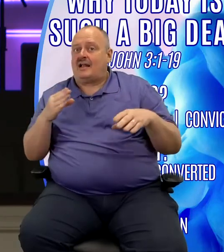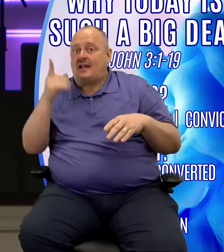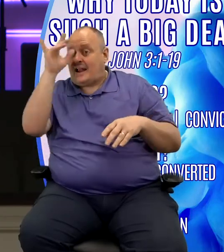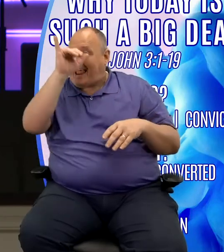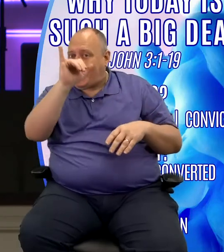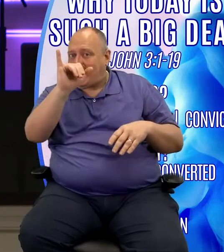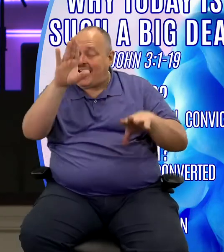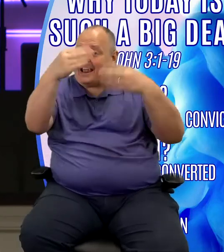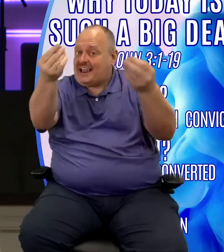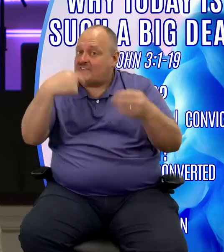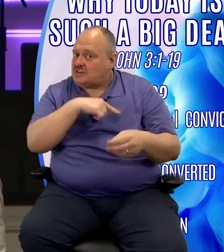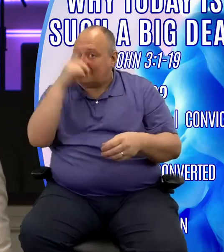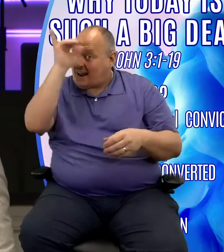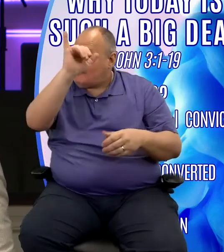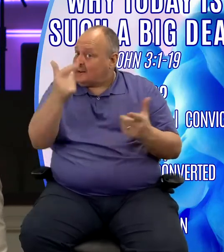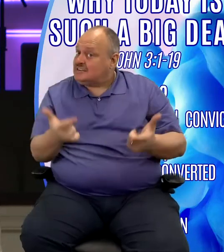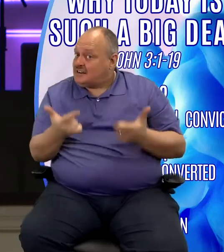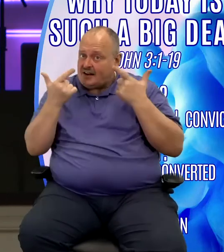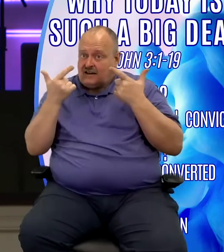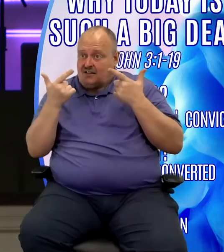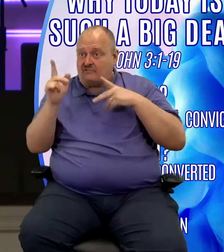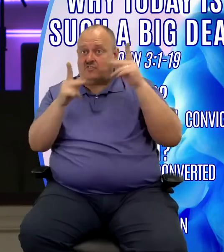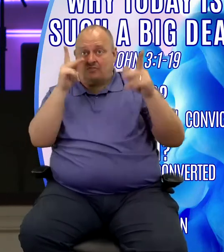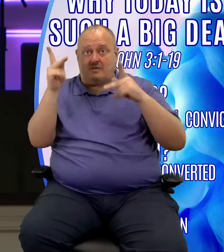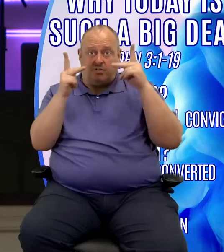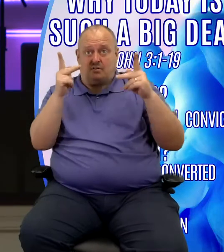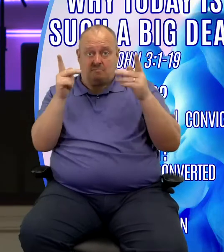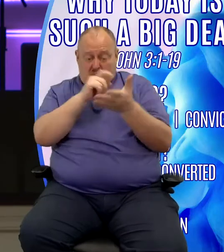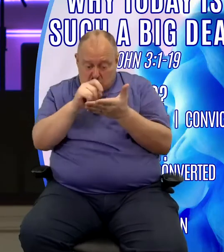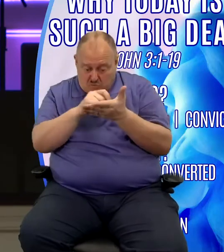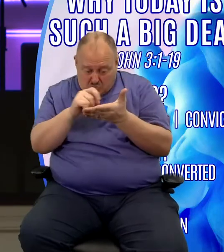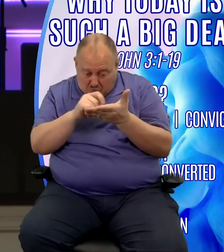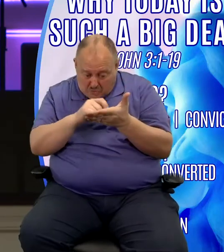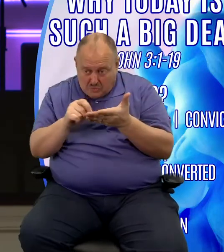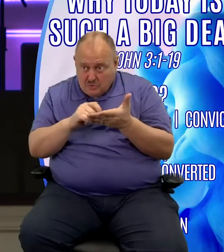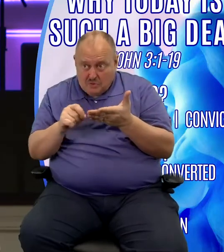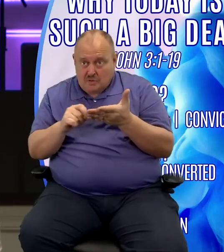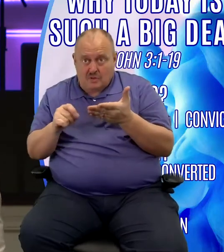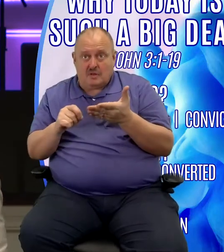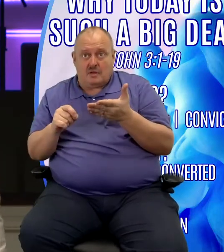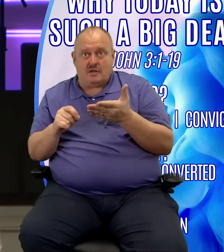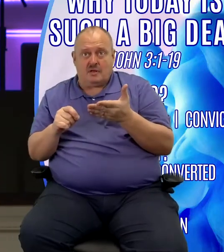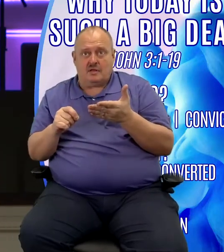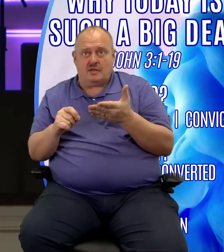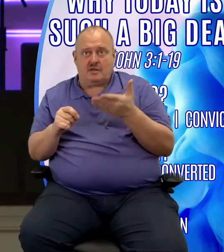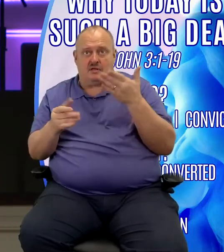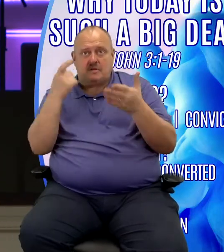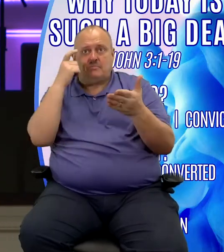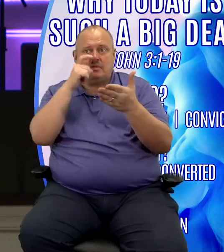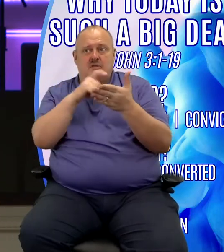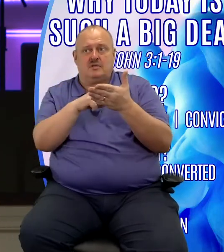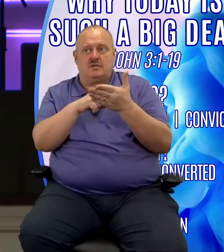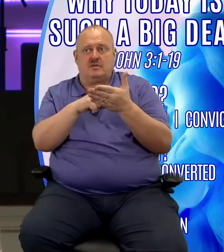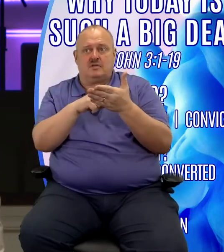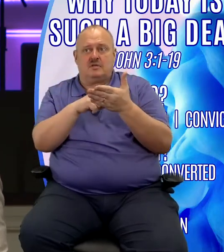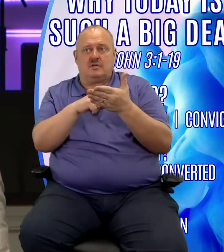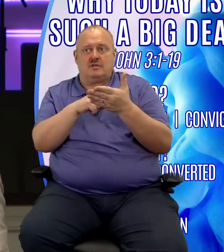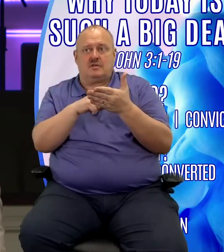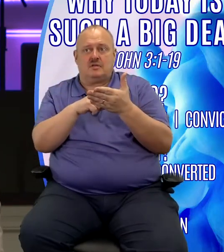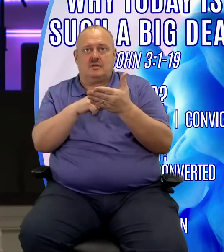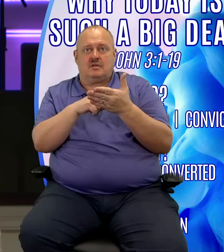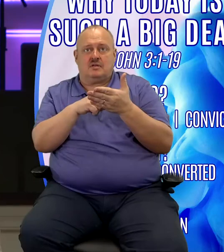everlasting life. Now, for those of you who are note takers at home or on the back porch, you may have noticed a little acronym there.